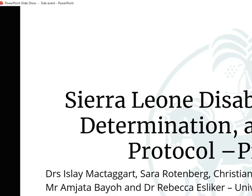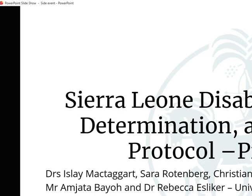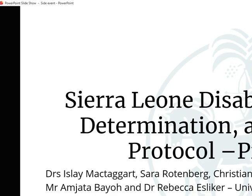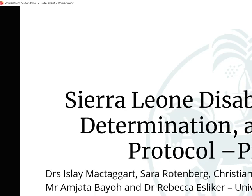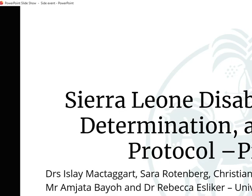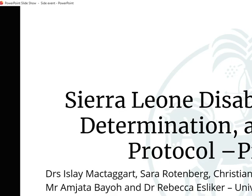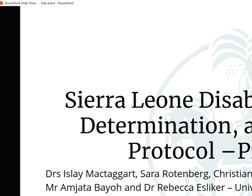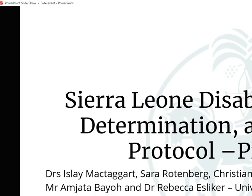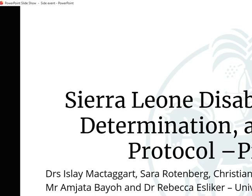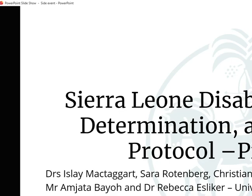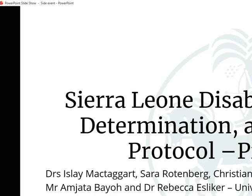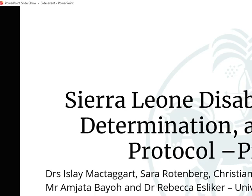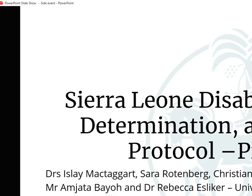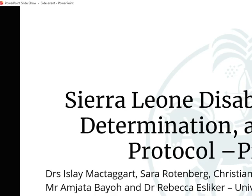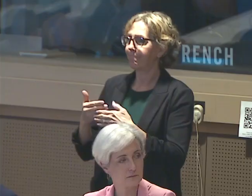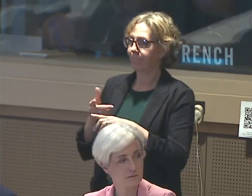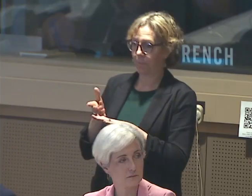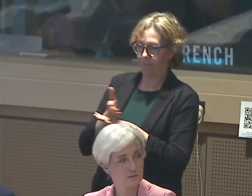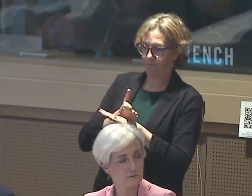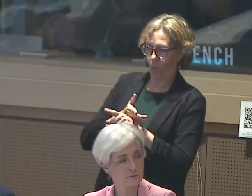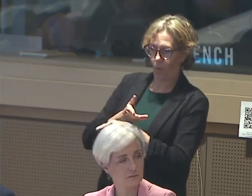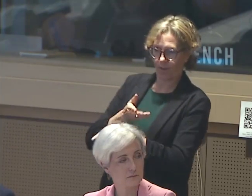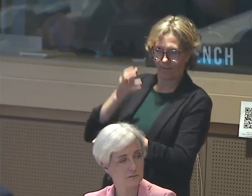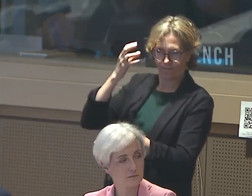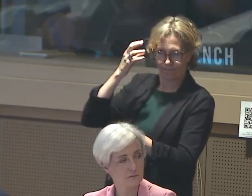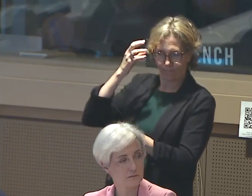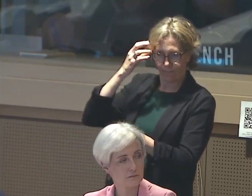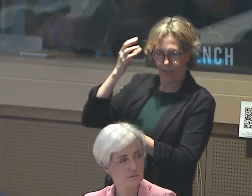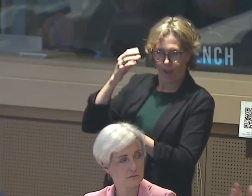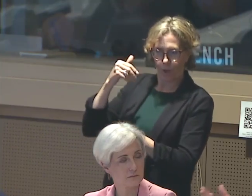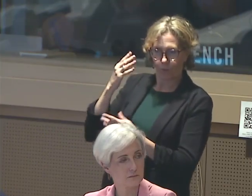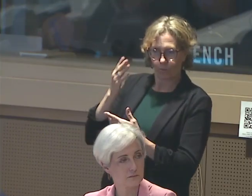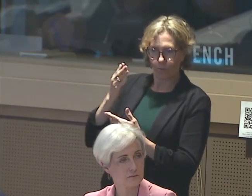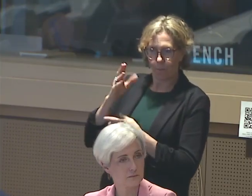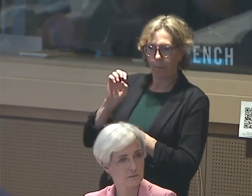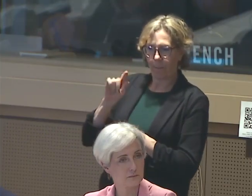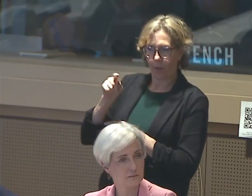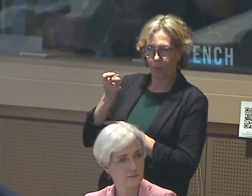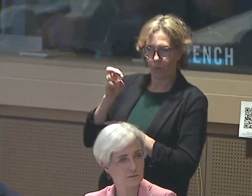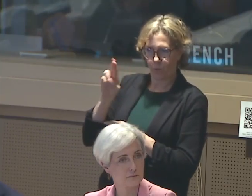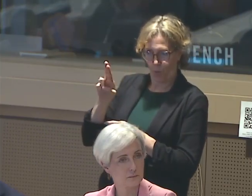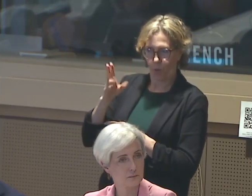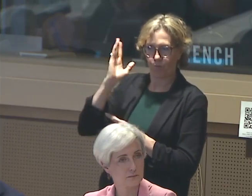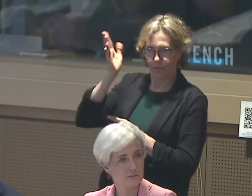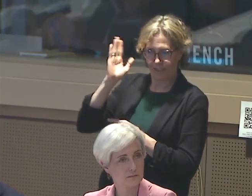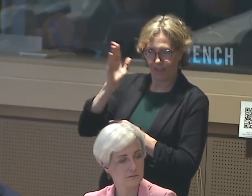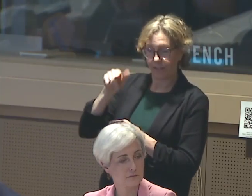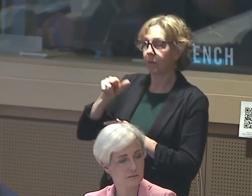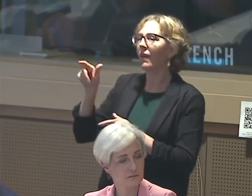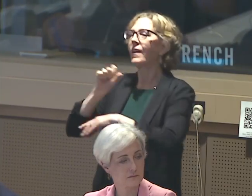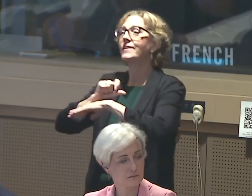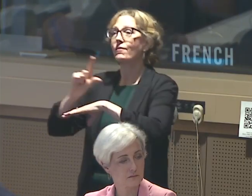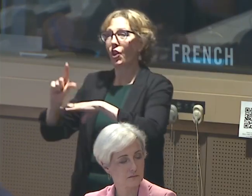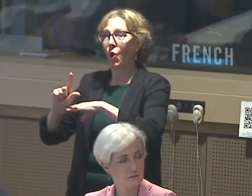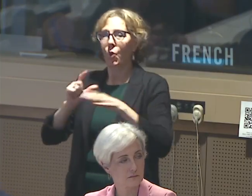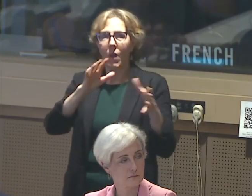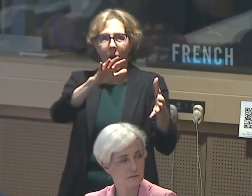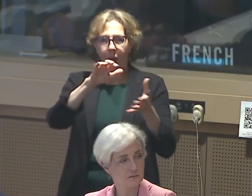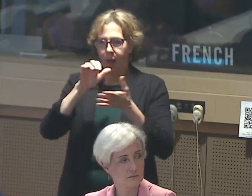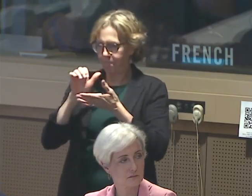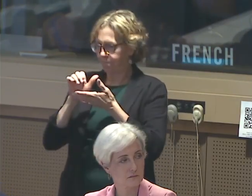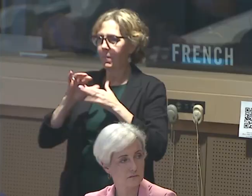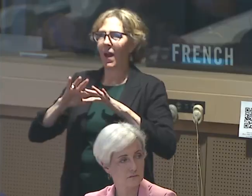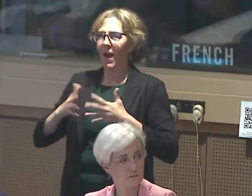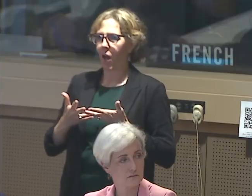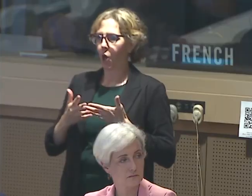that Mr. Betor presented in terms of what is the type of system we want, and have started to